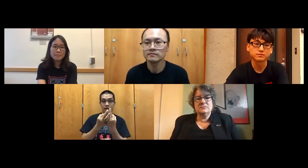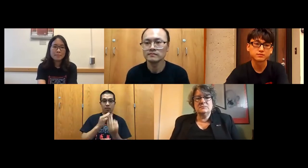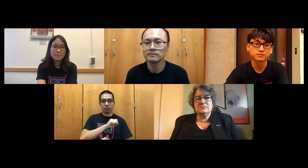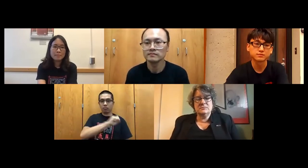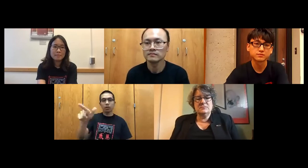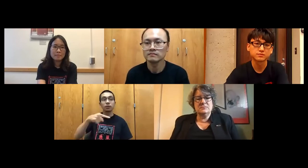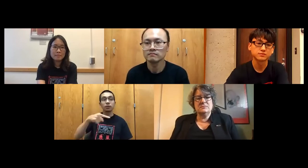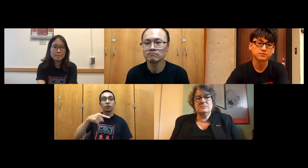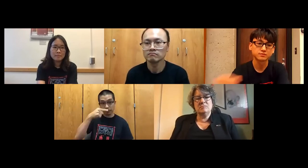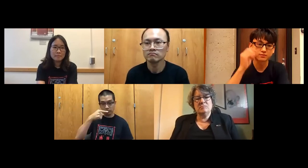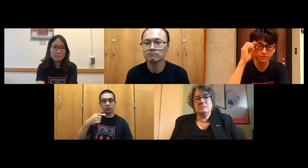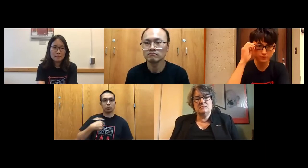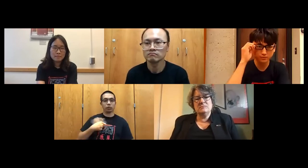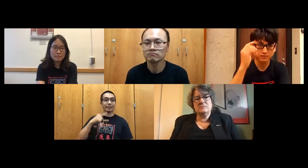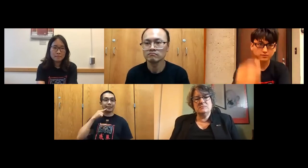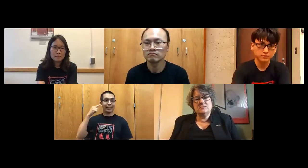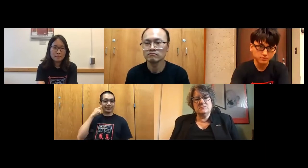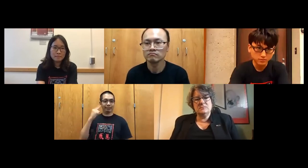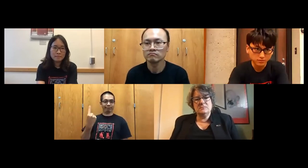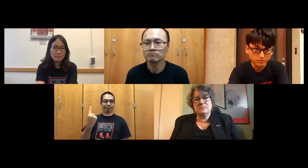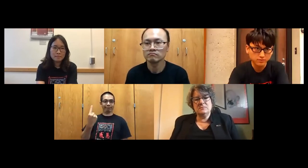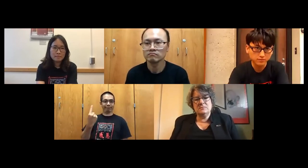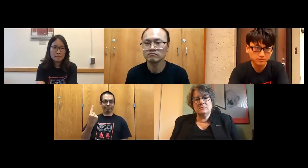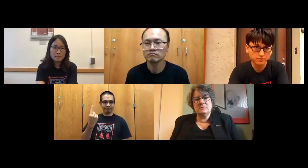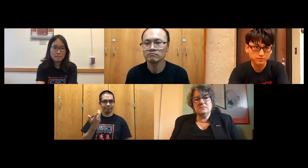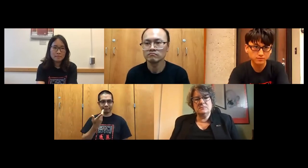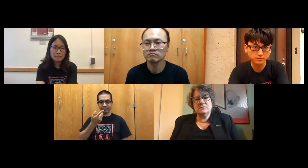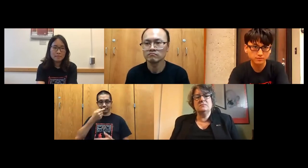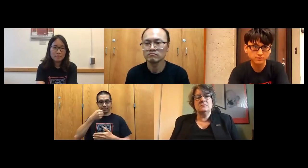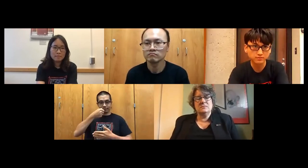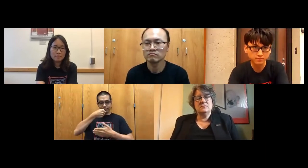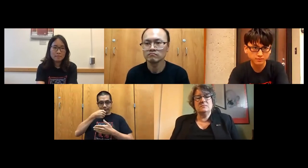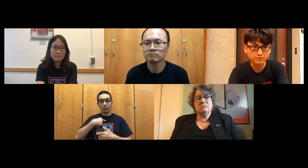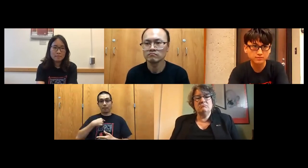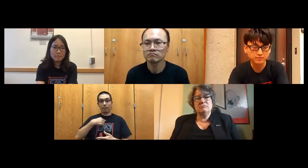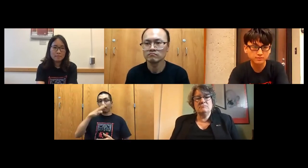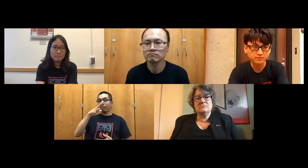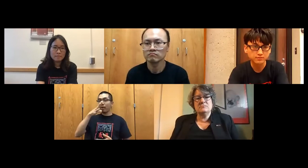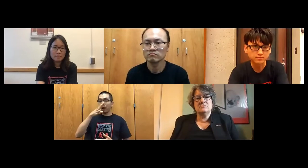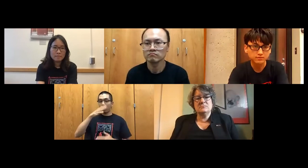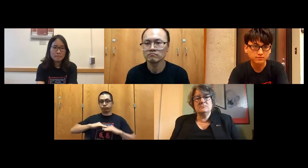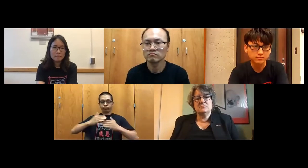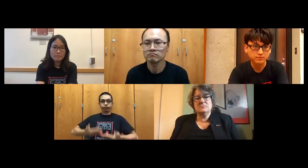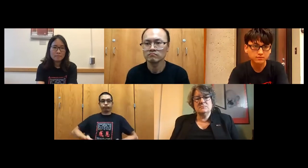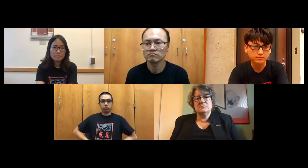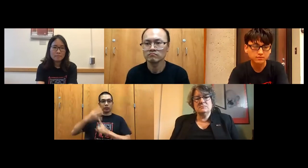immediately. My family is all hearing. I am the only deaf person in my family.